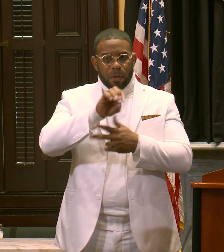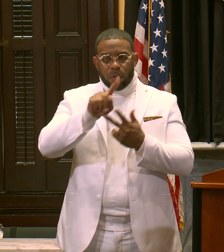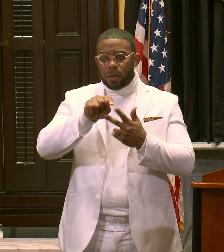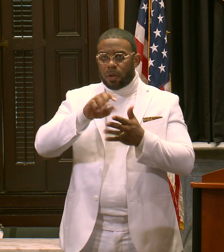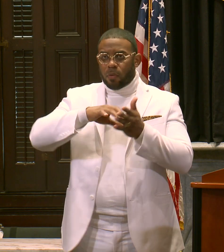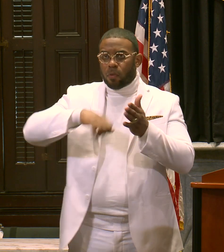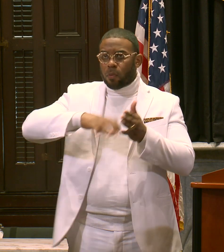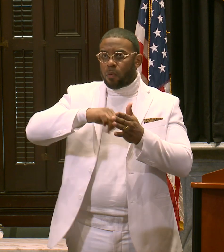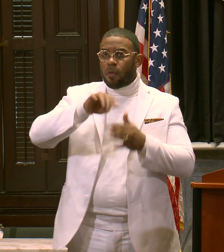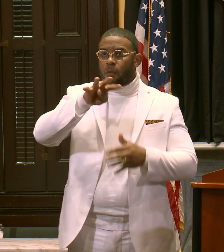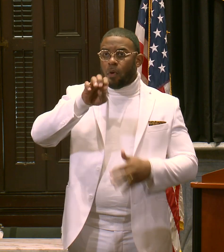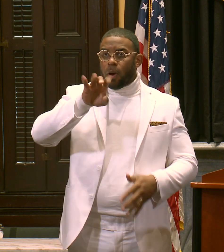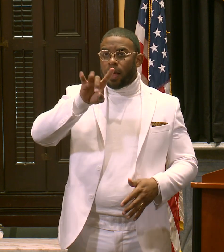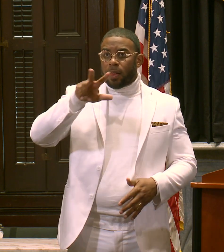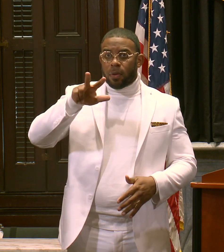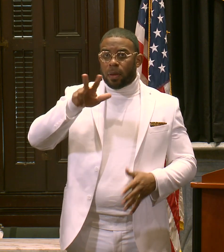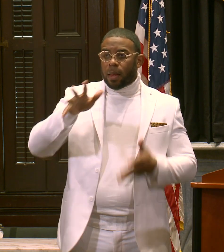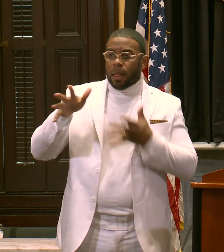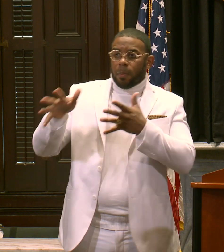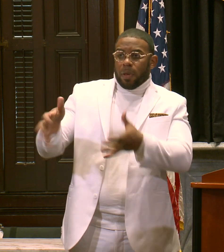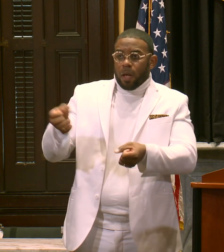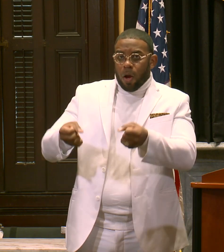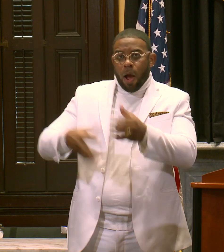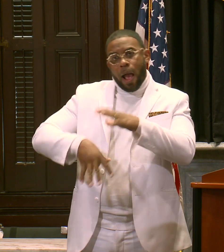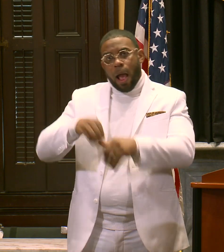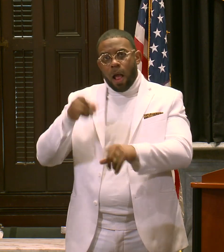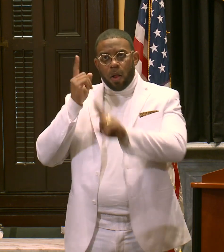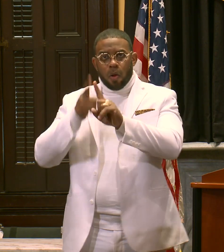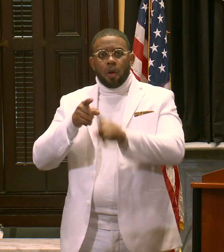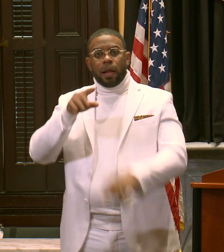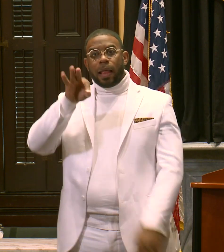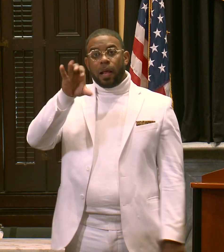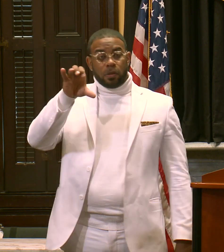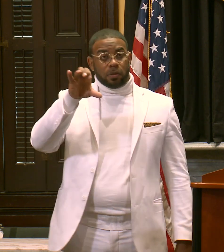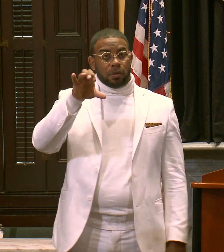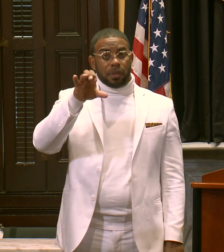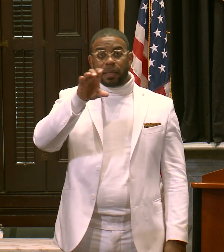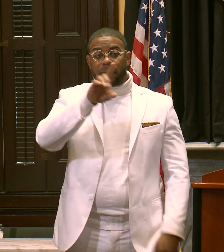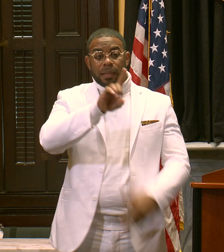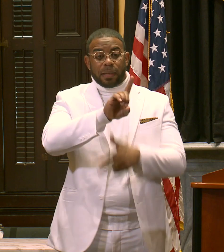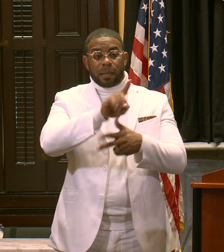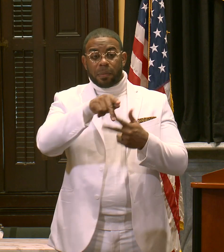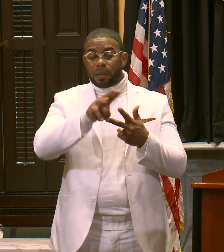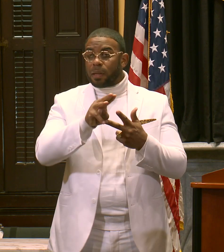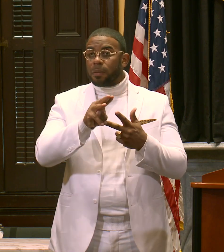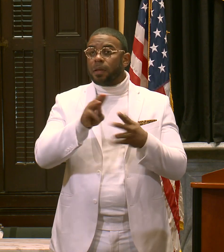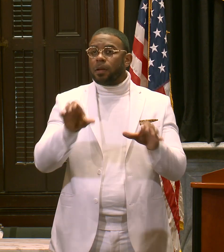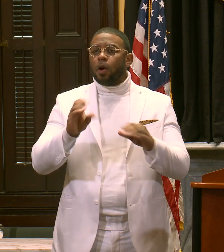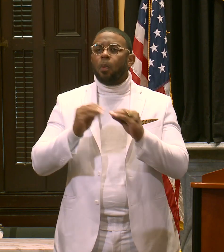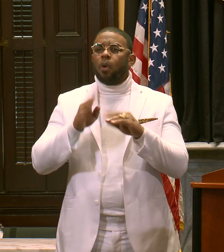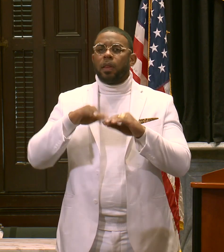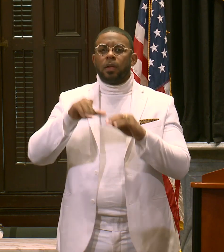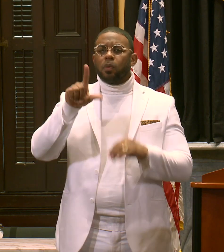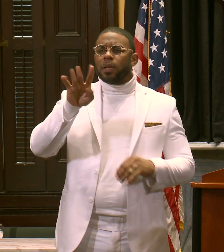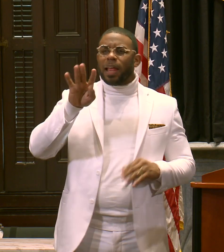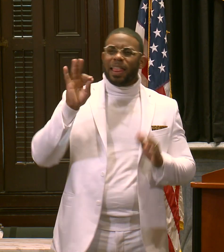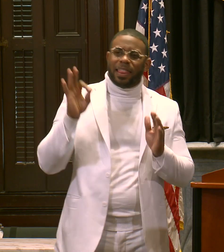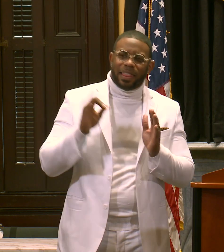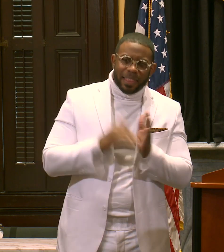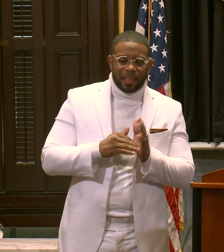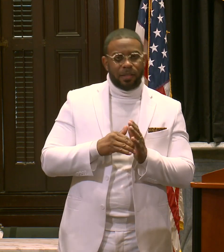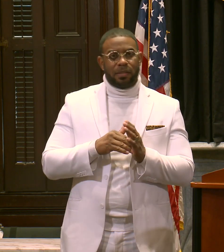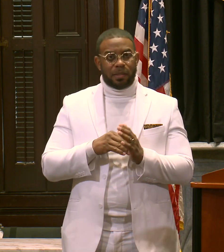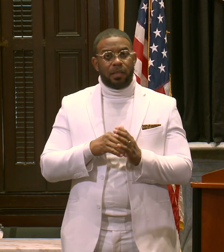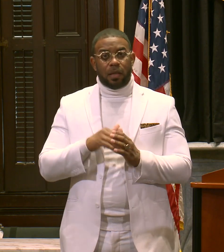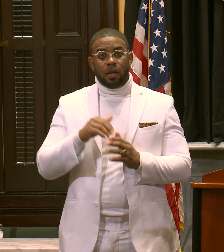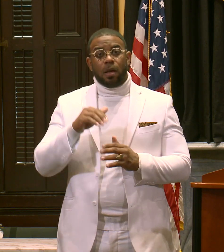removed 483 abandoned vehicles out of their goal of 900, and DPW has done more than 29,800